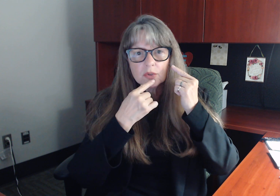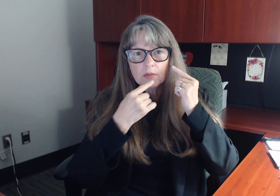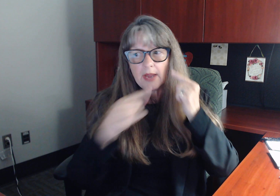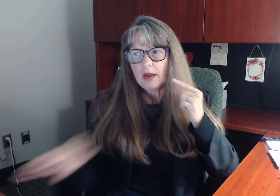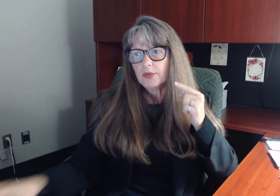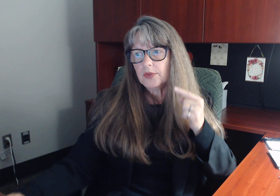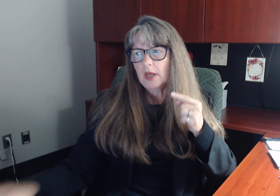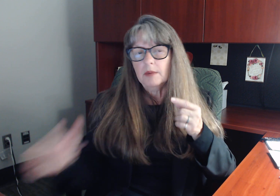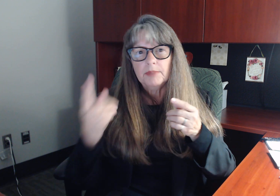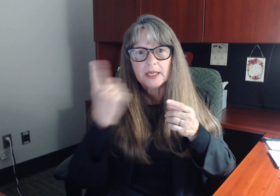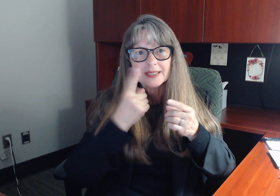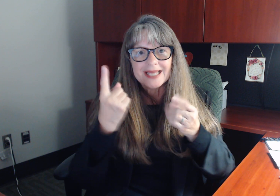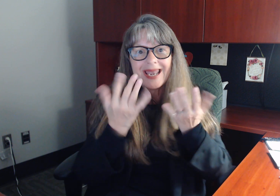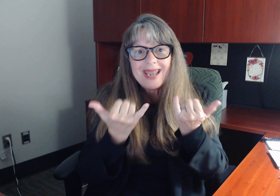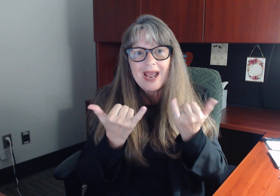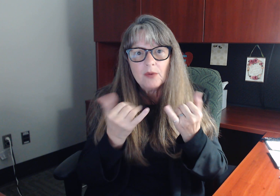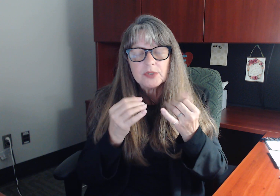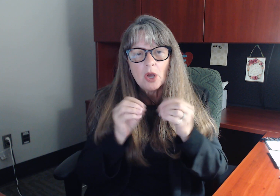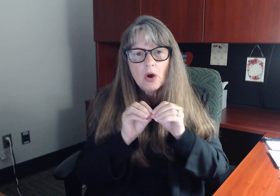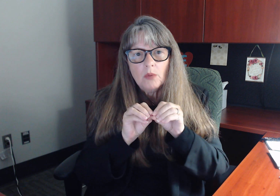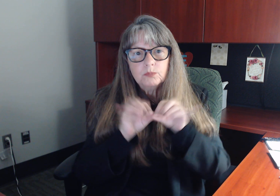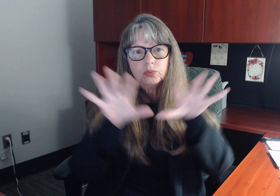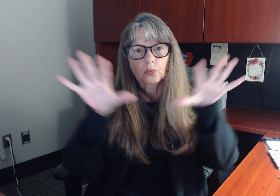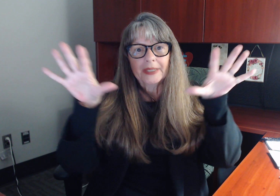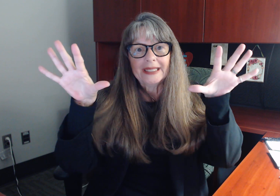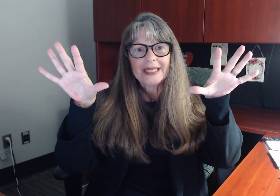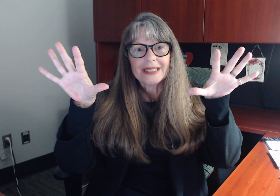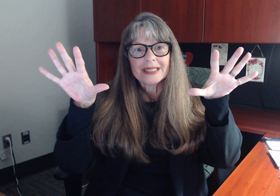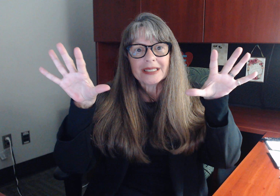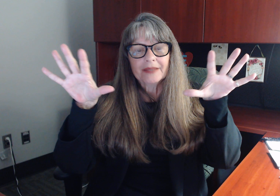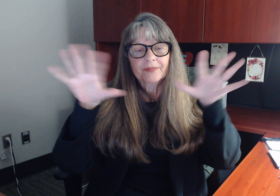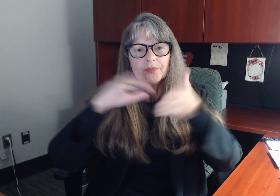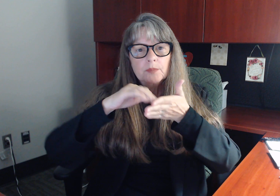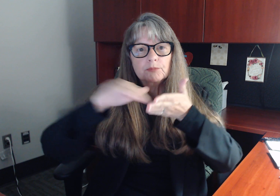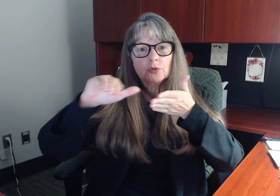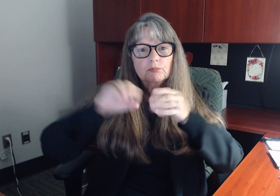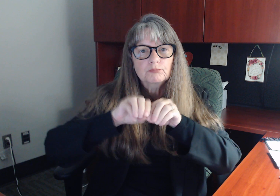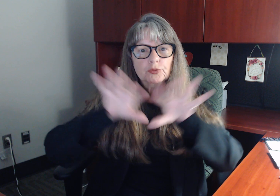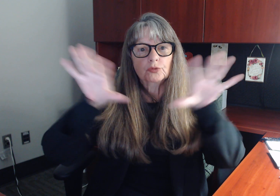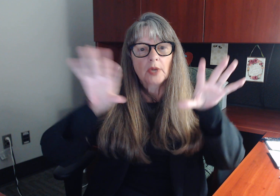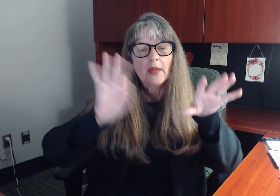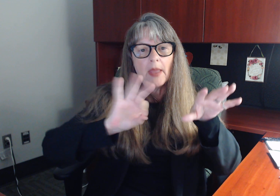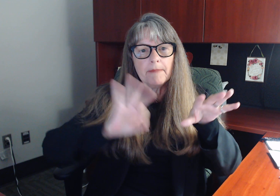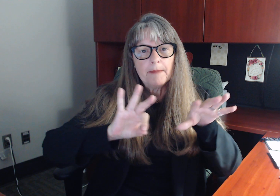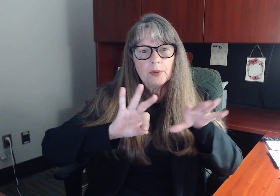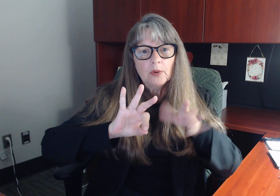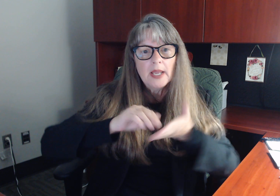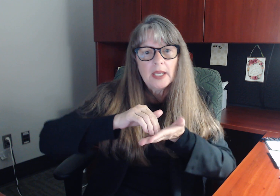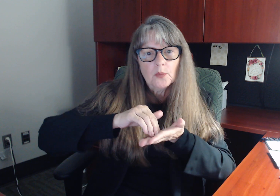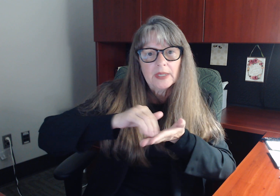mouth because now it's all released. That pepper, it